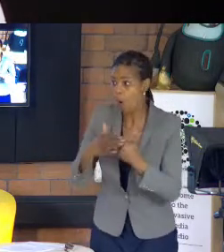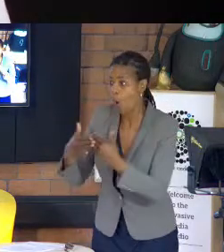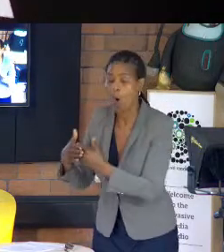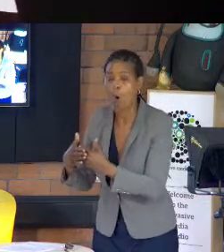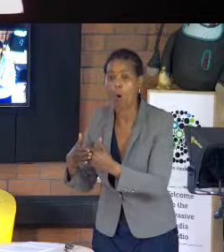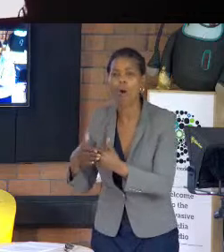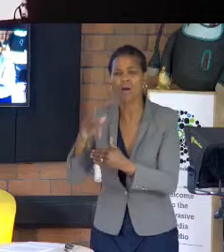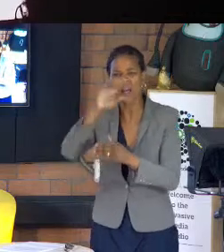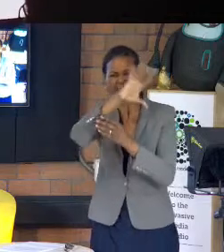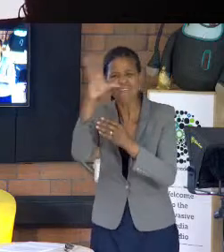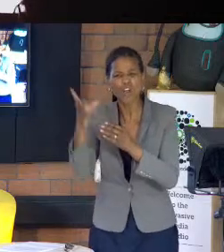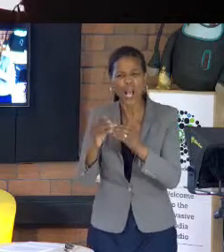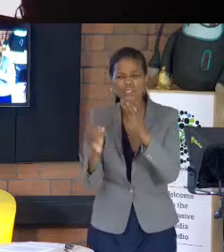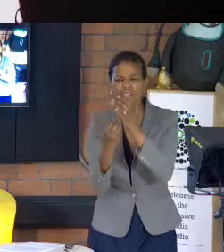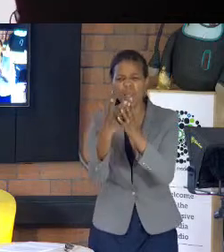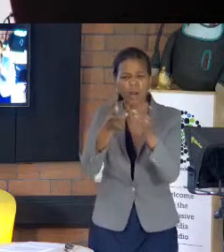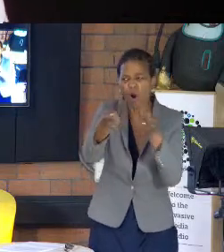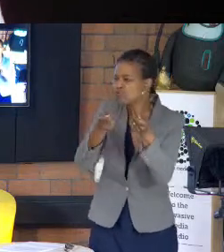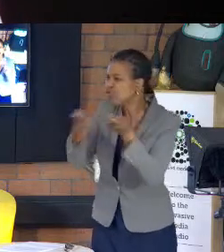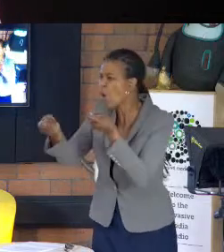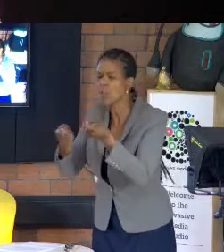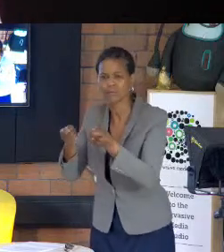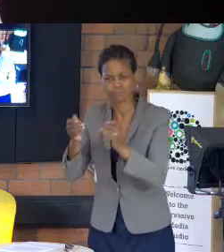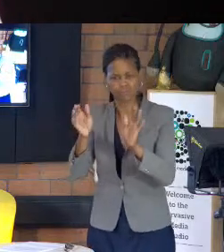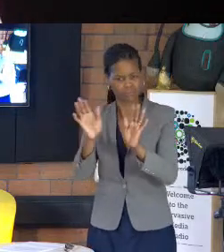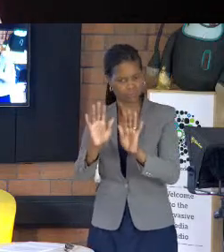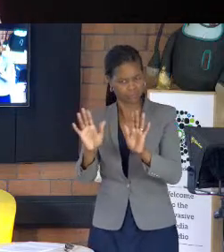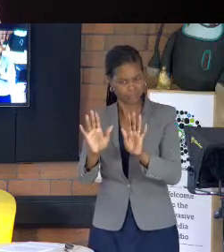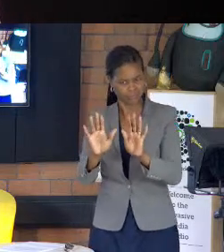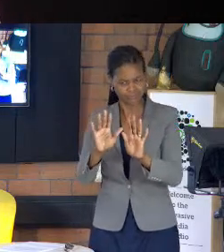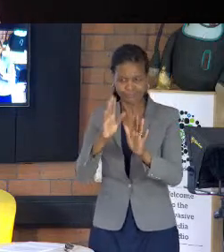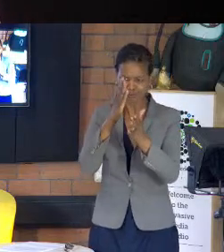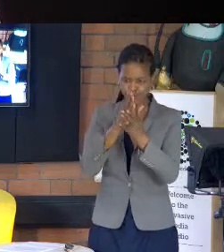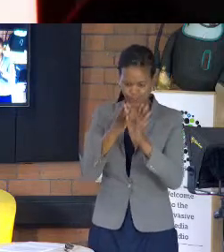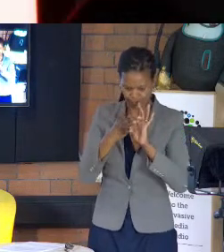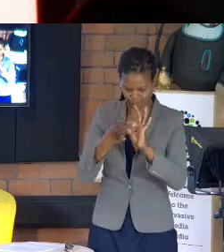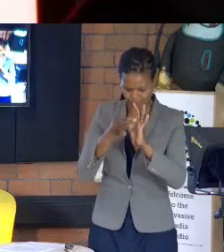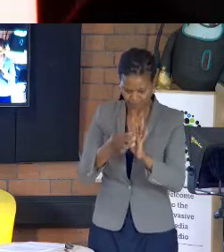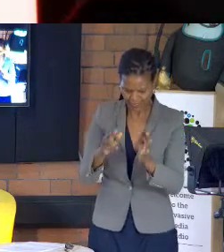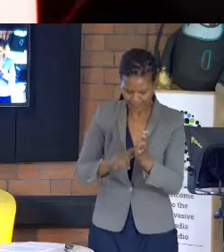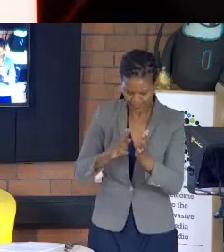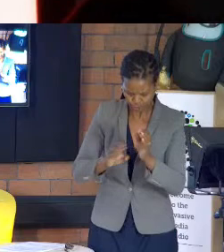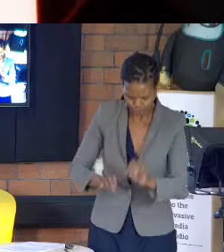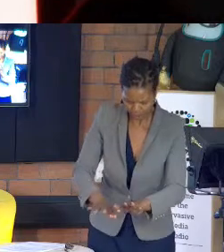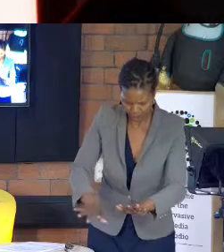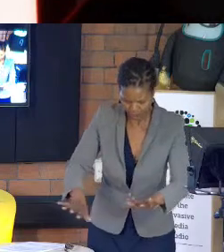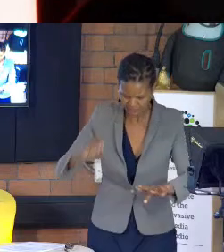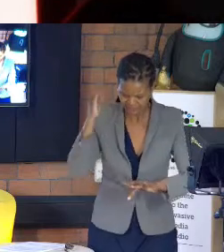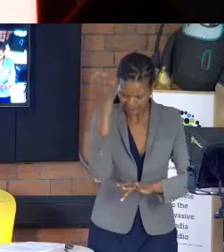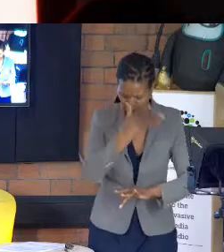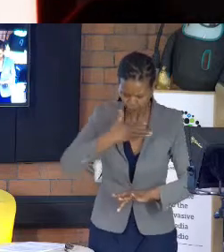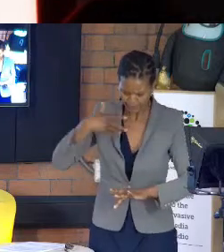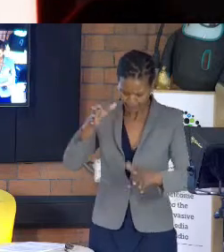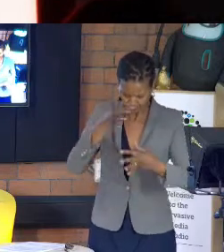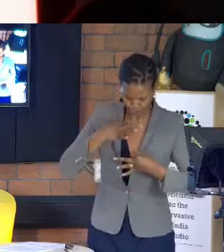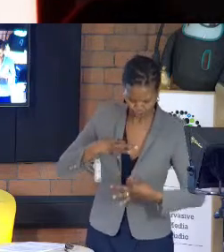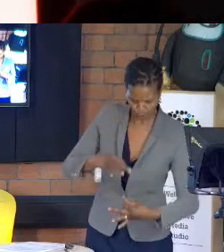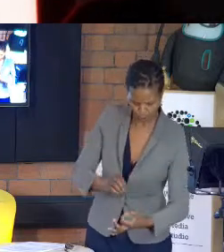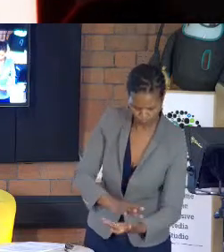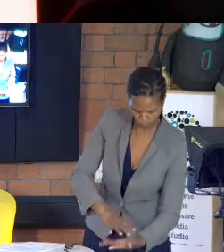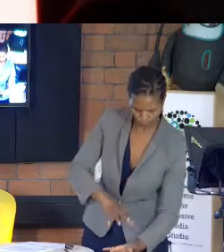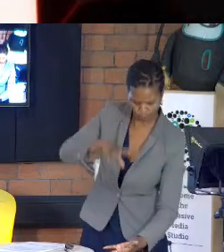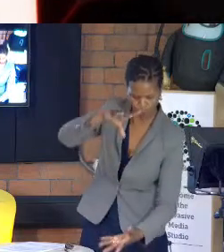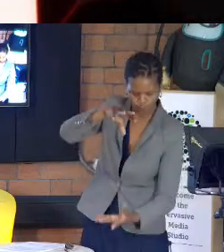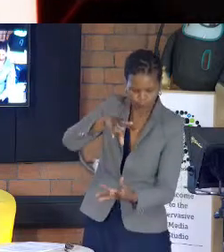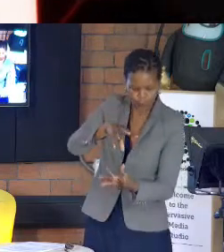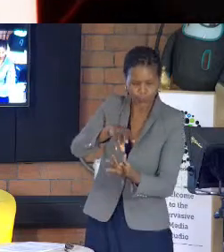control. Much was about being true to nature, spirit, and soul. What I would like you all